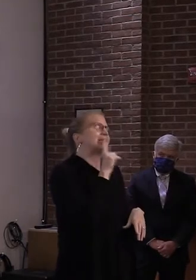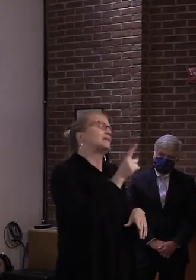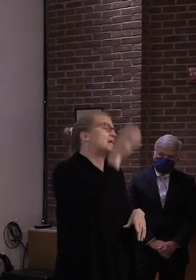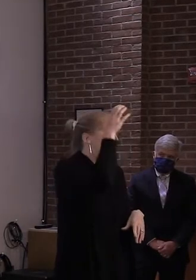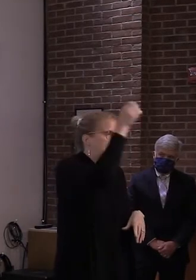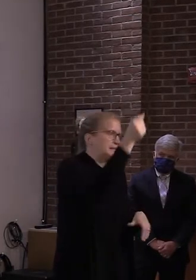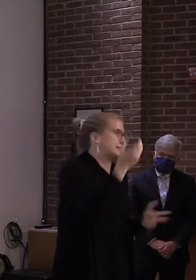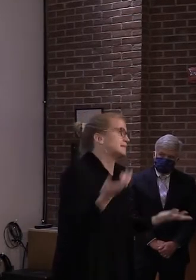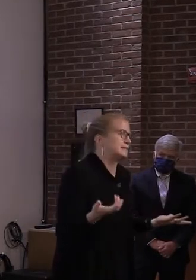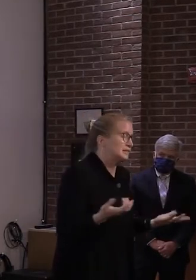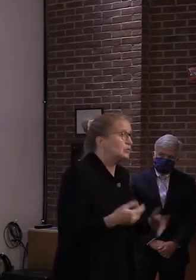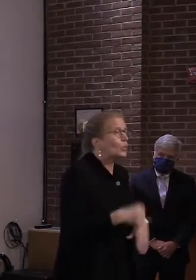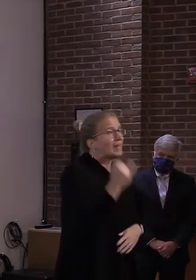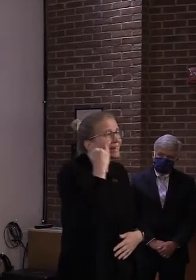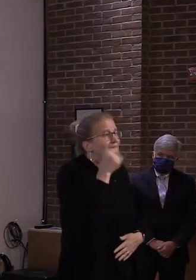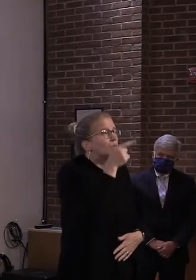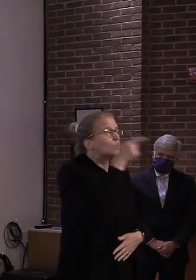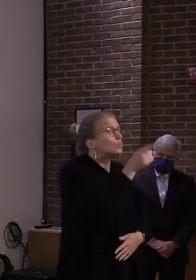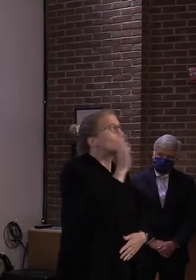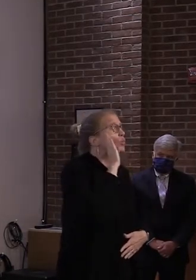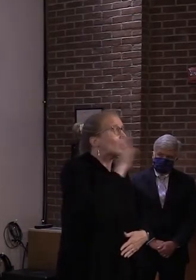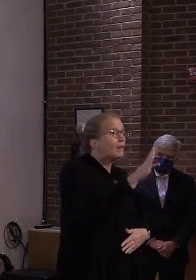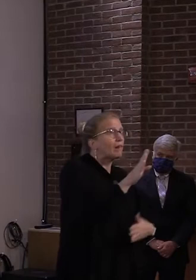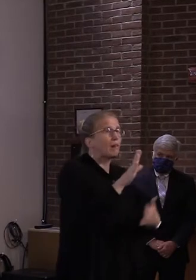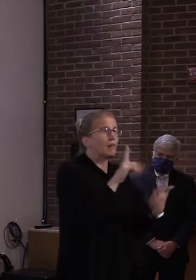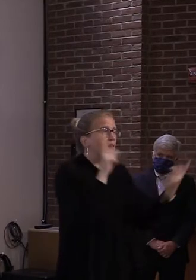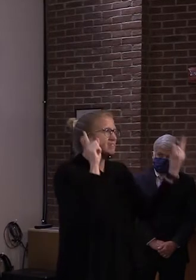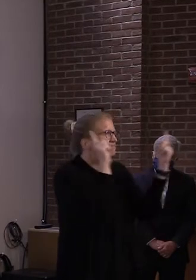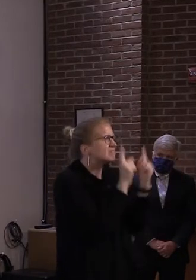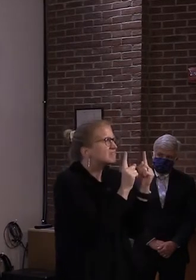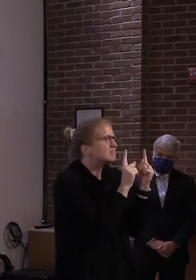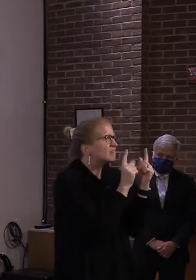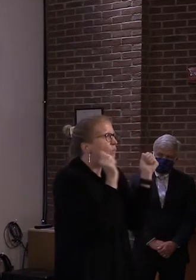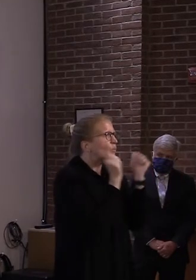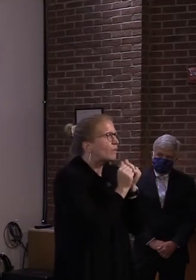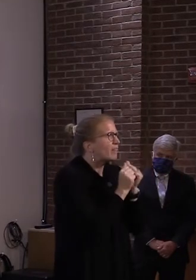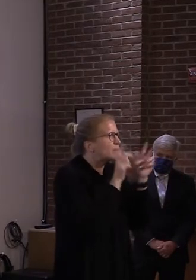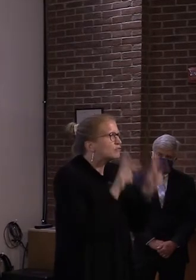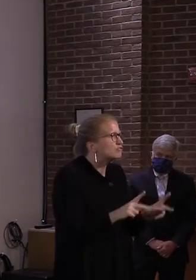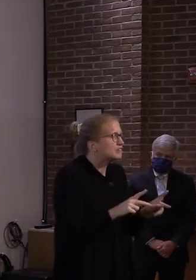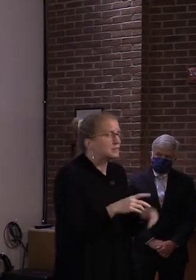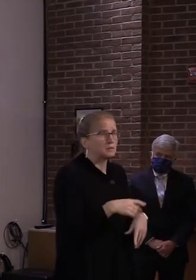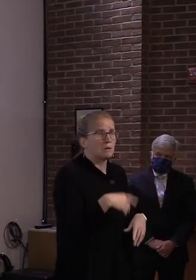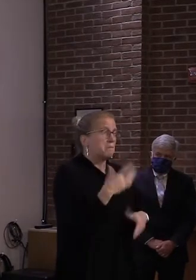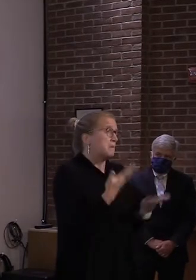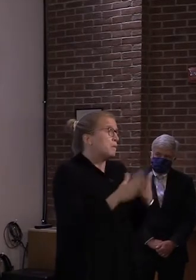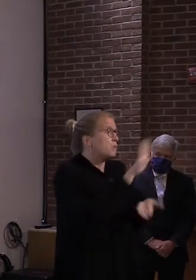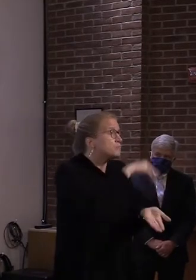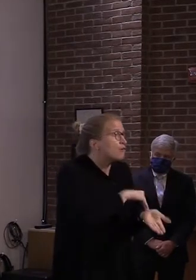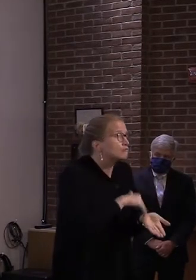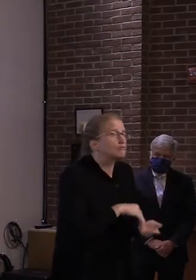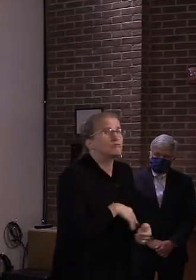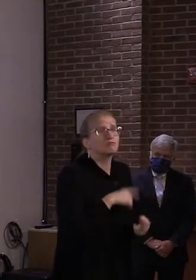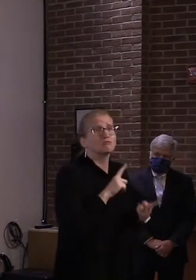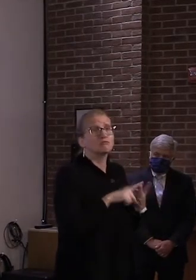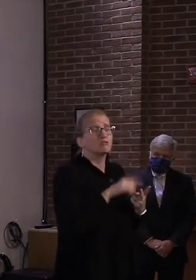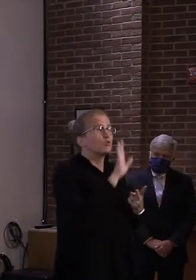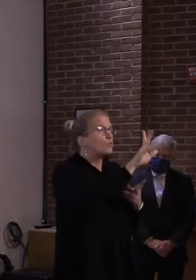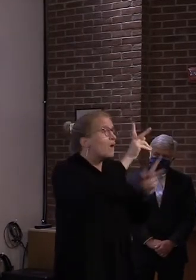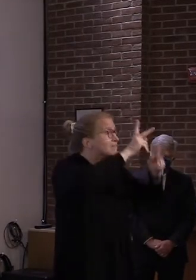be a healthcare provider, a hairdresser, a